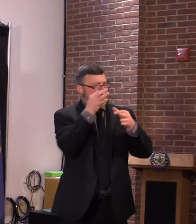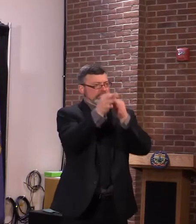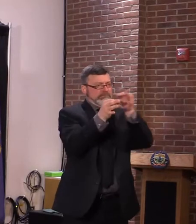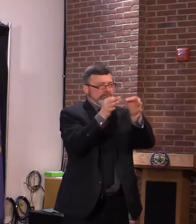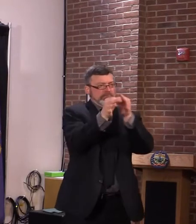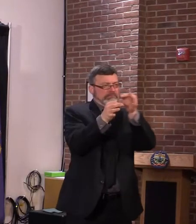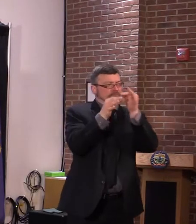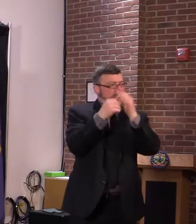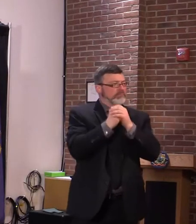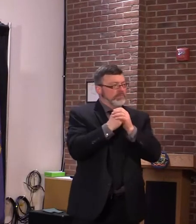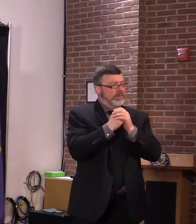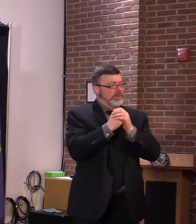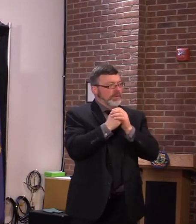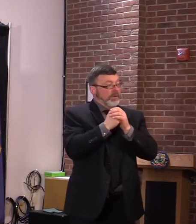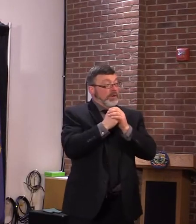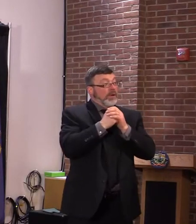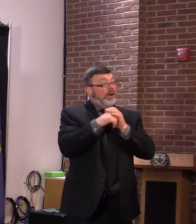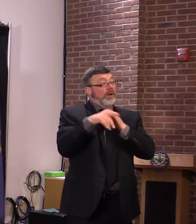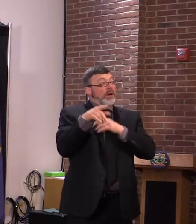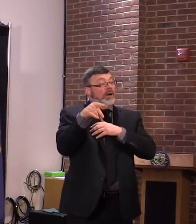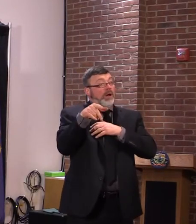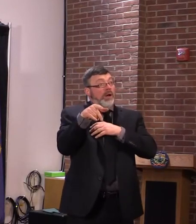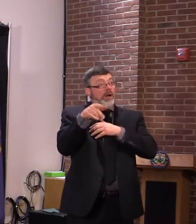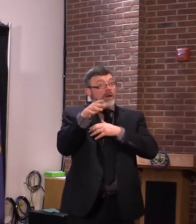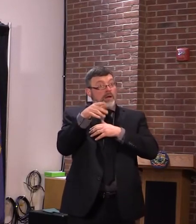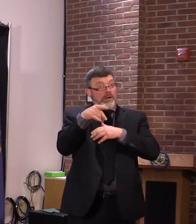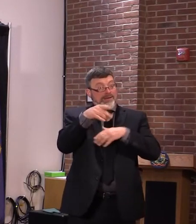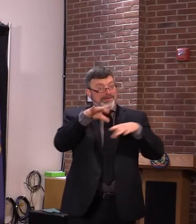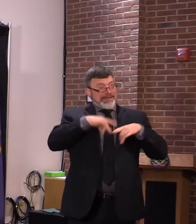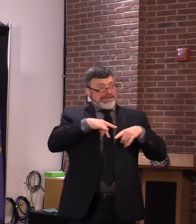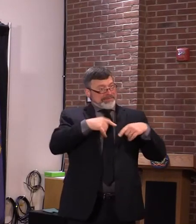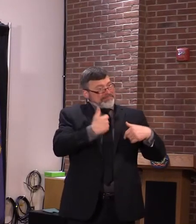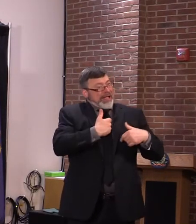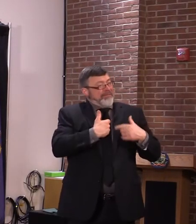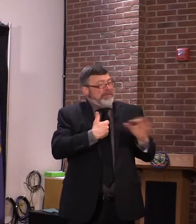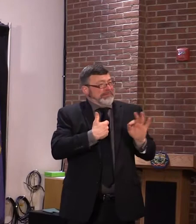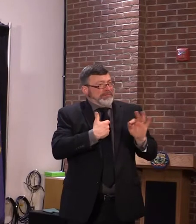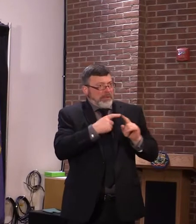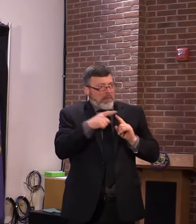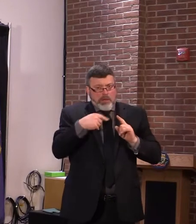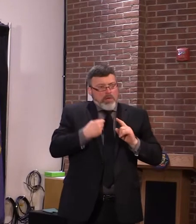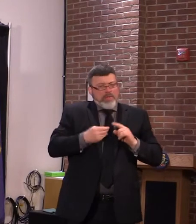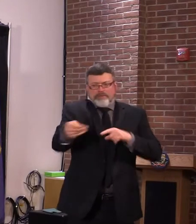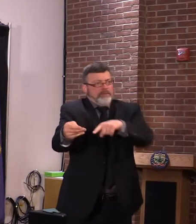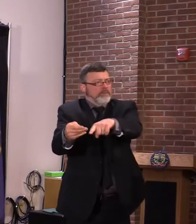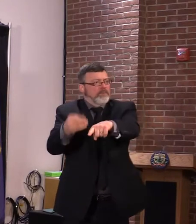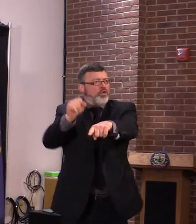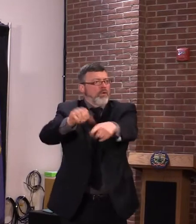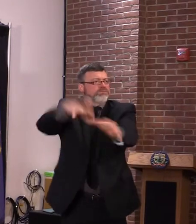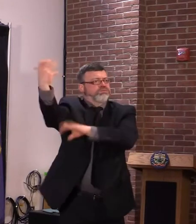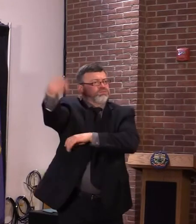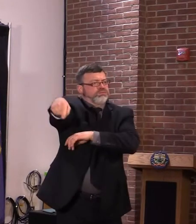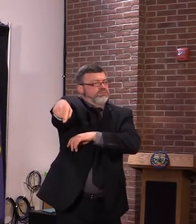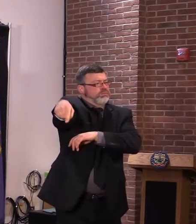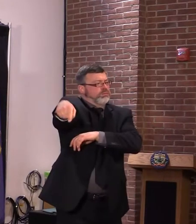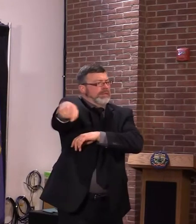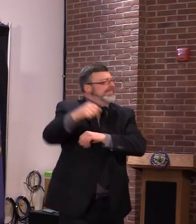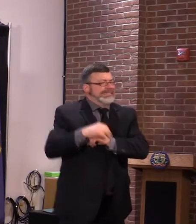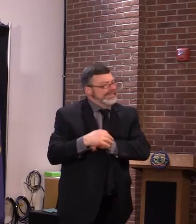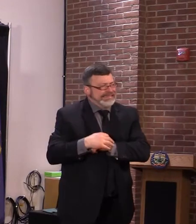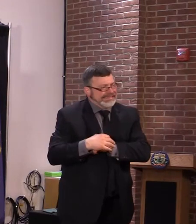predict who may become seriously ill. Also, our hospitals remain strained, albeit more